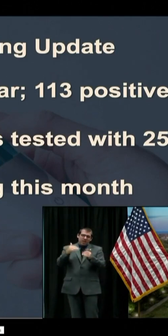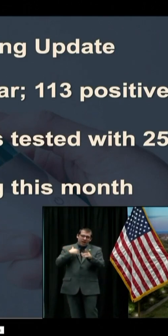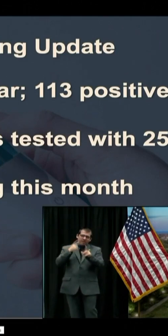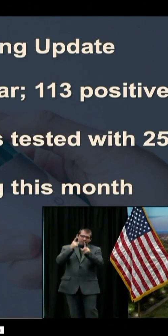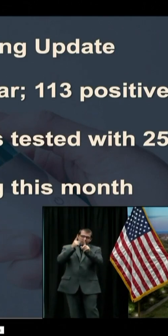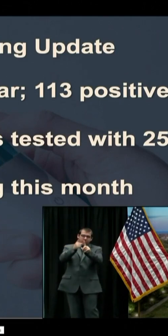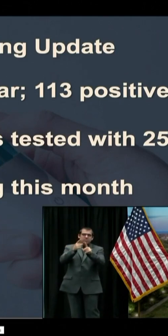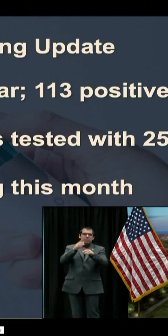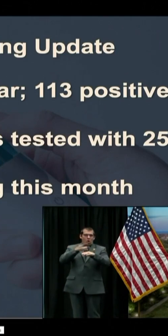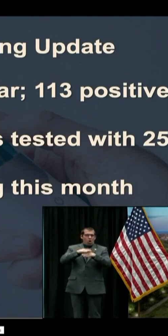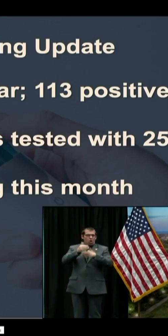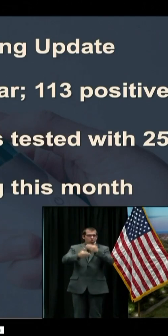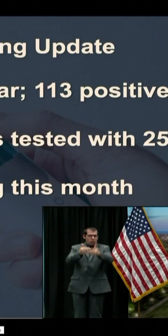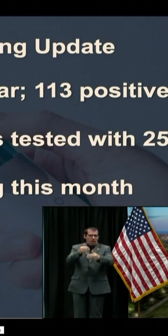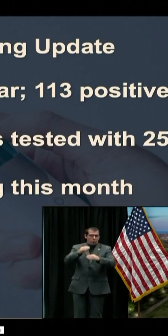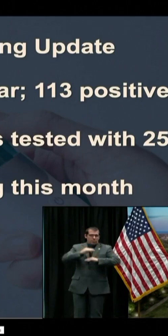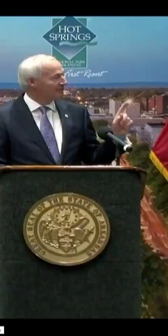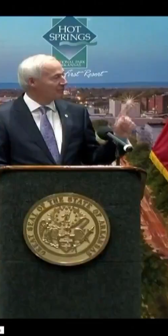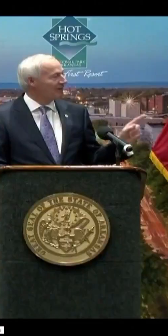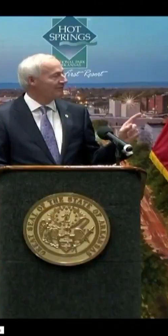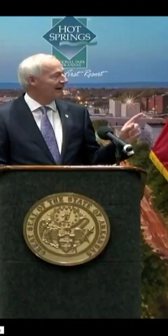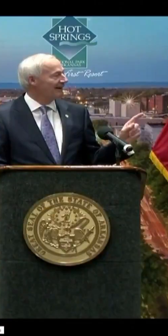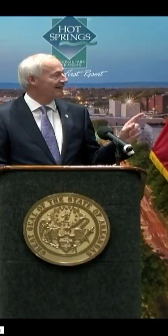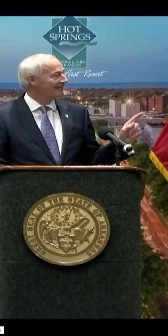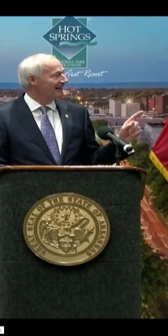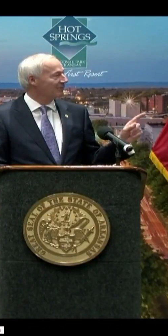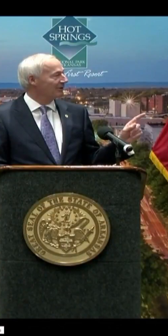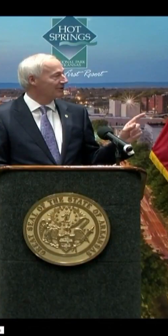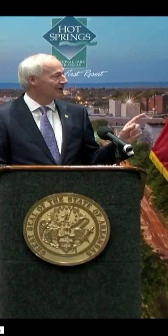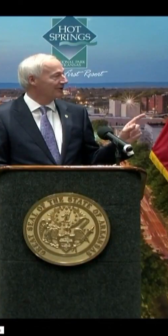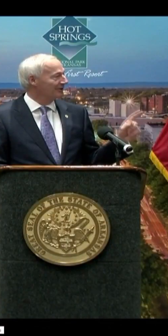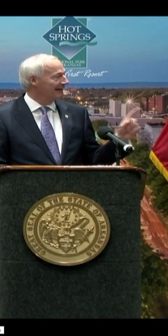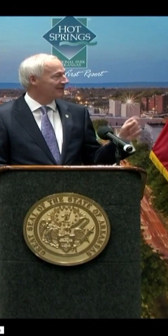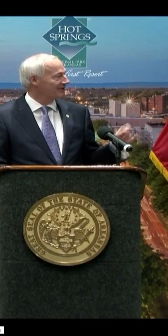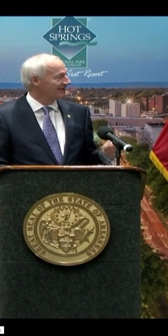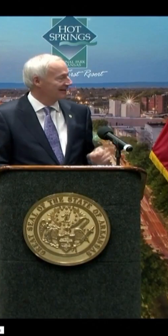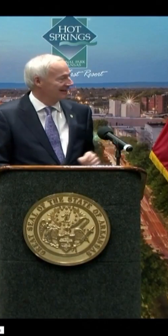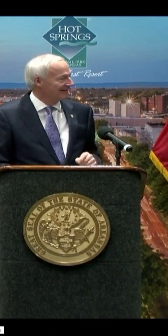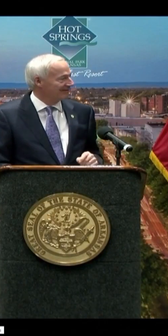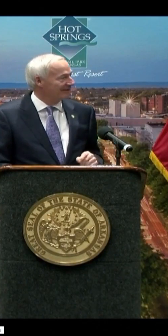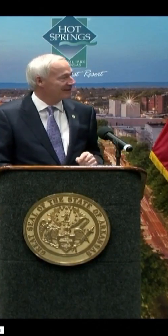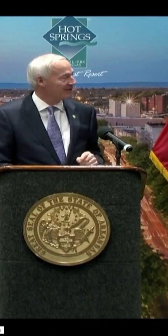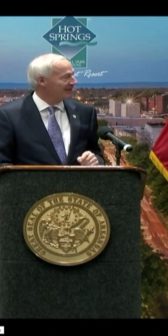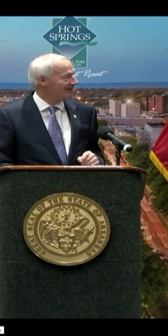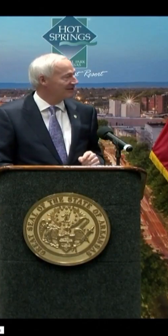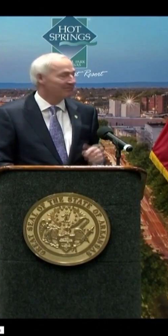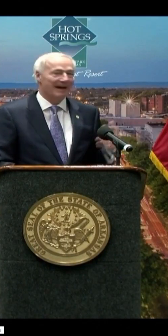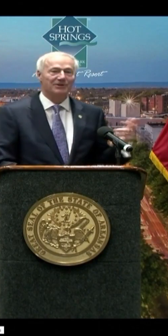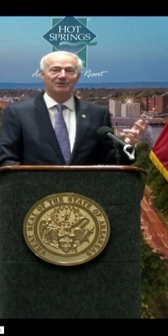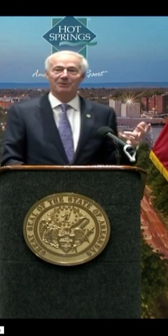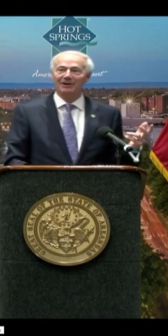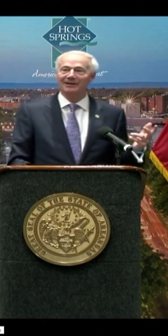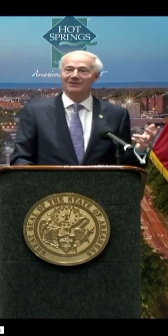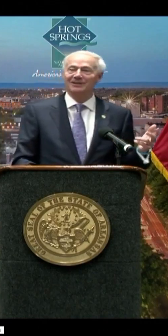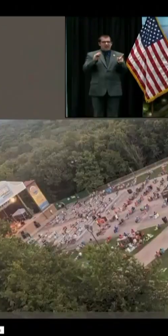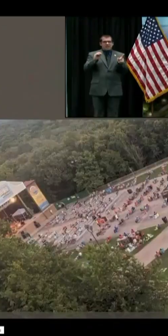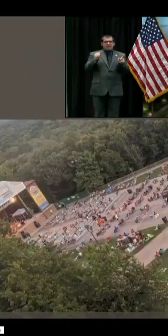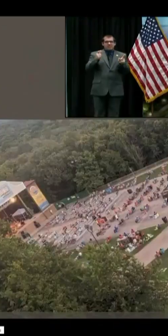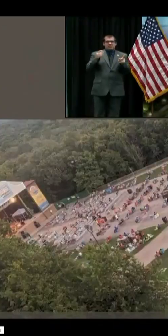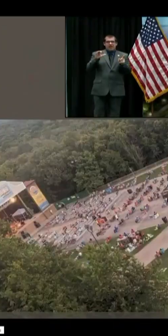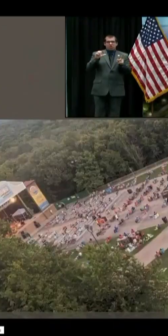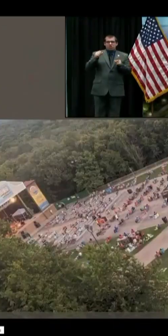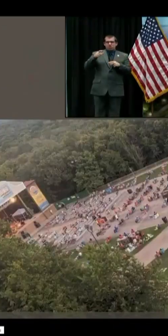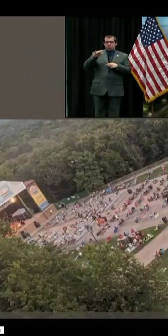complete testing this month. And then I think there's one final that I wanted to show you. Yes, this is Magic Springs,